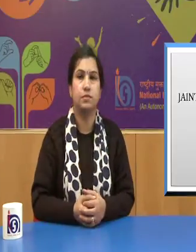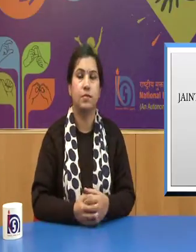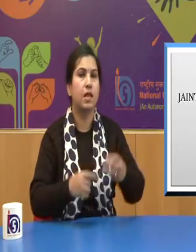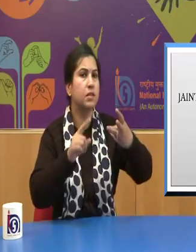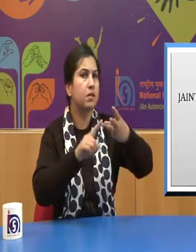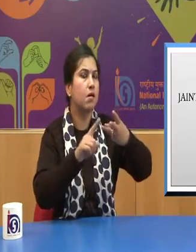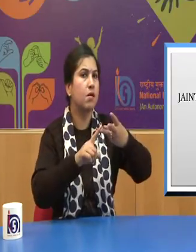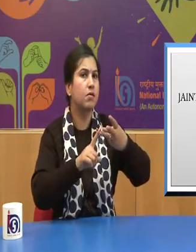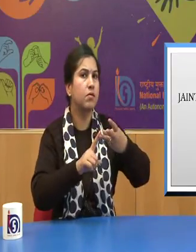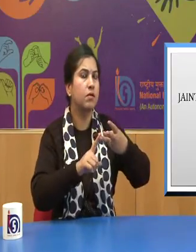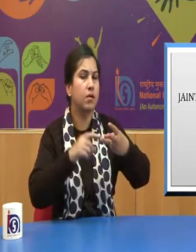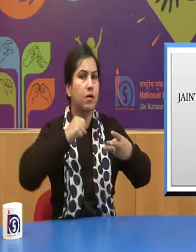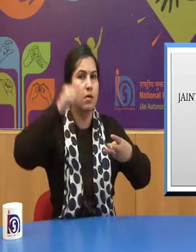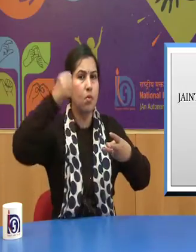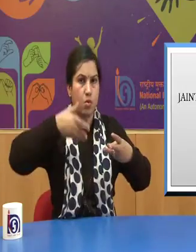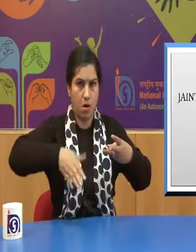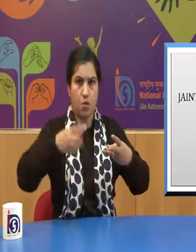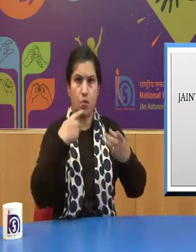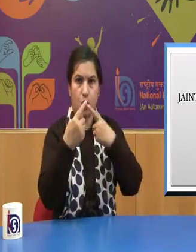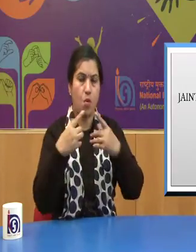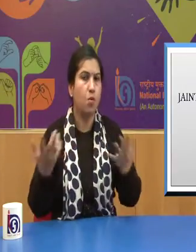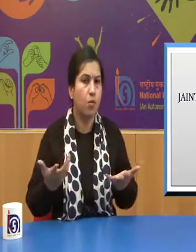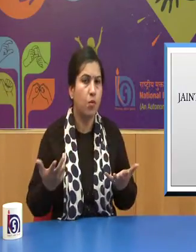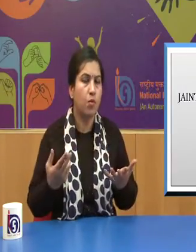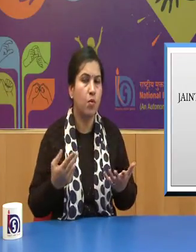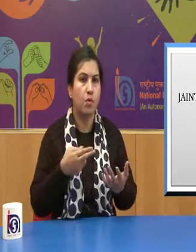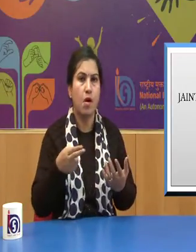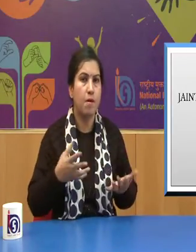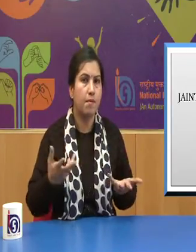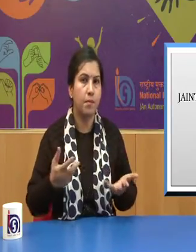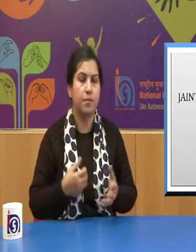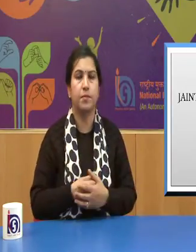The third revolt now we are going to discuss is